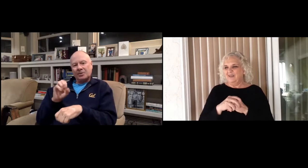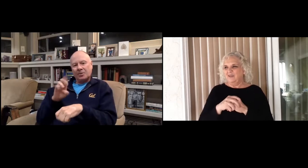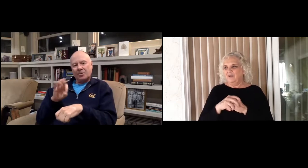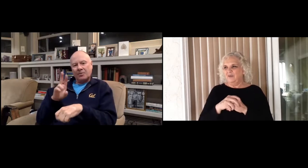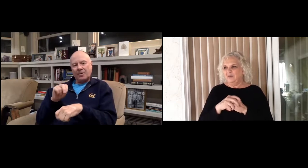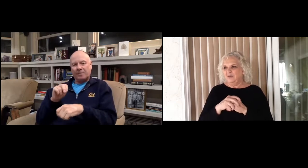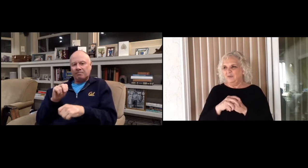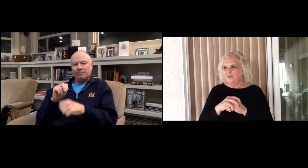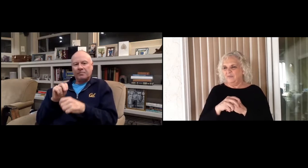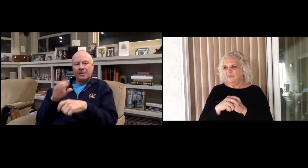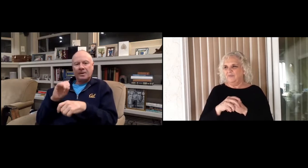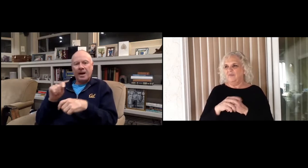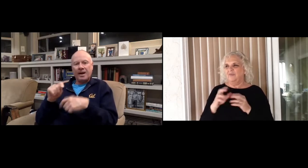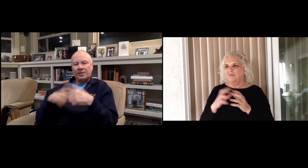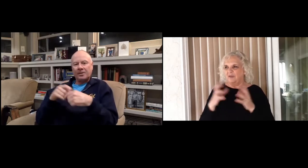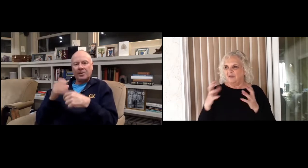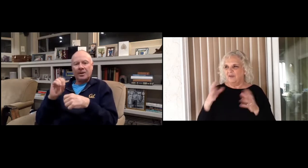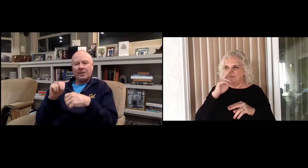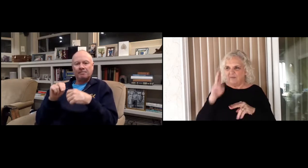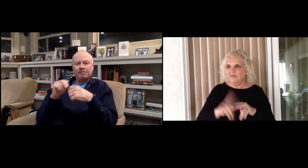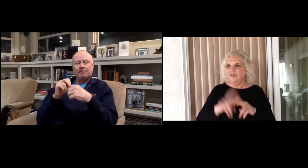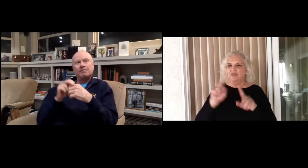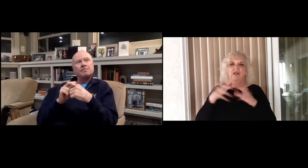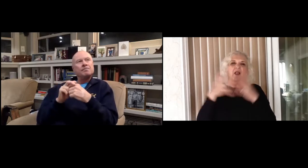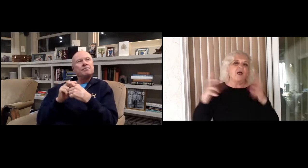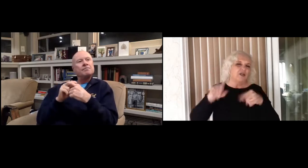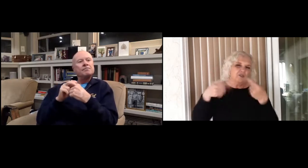Summers were fun, a lot going on.